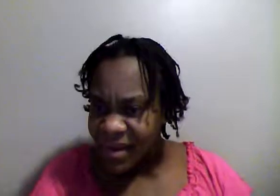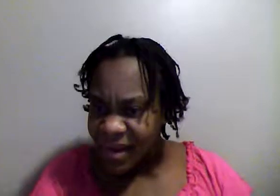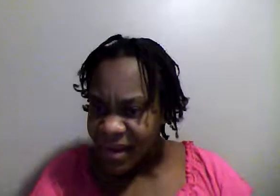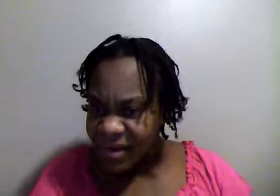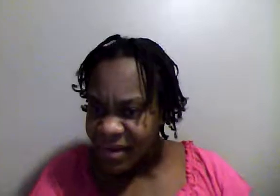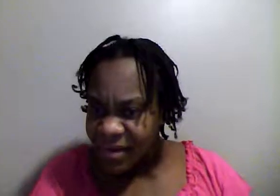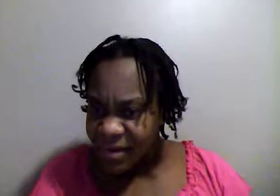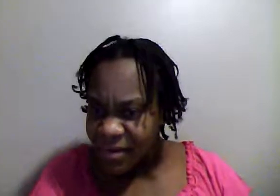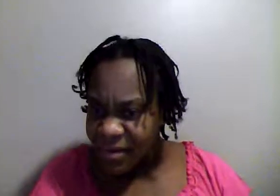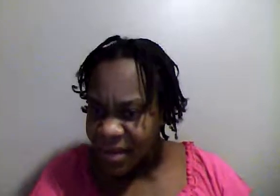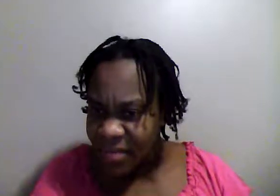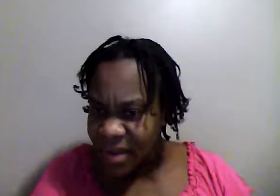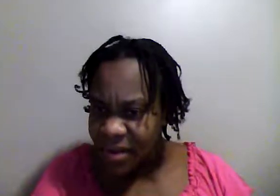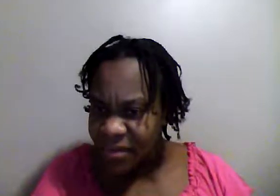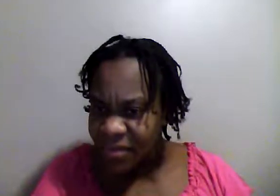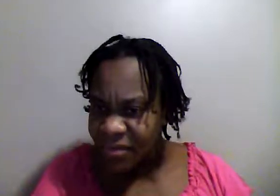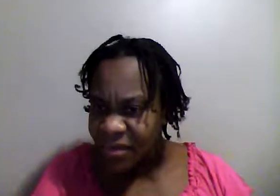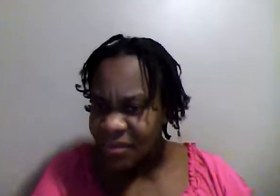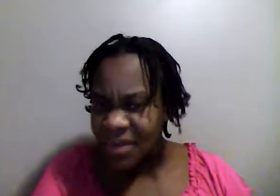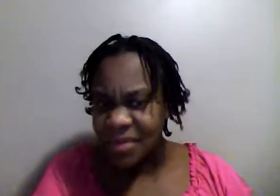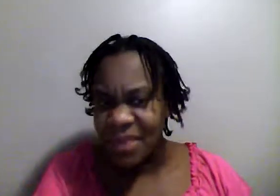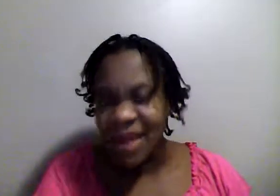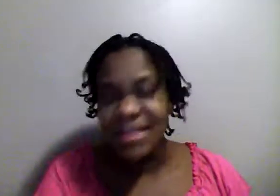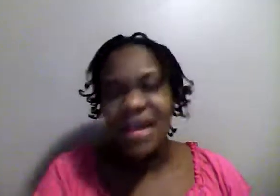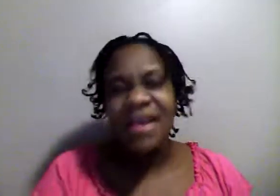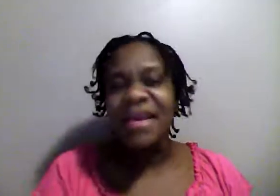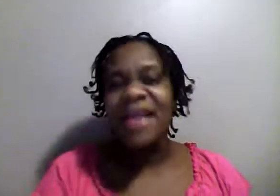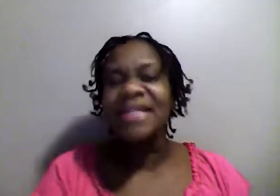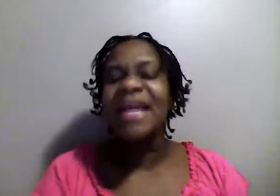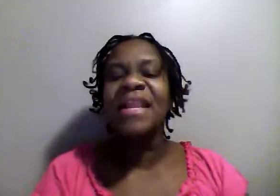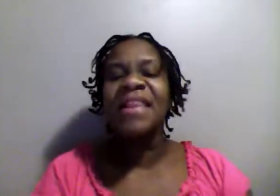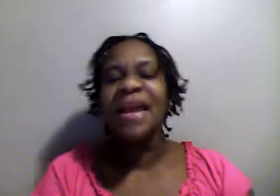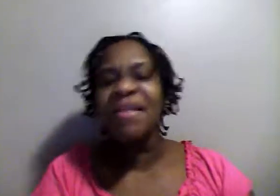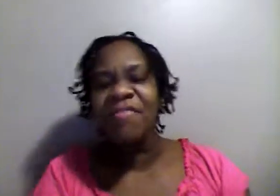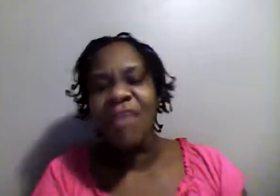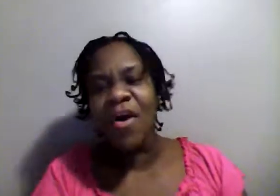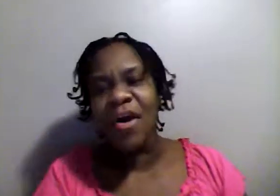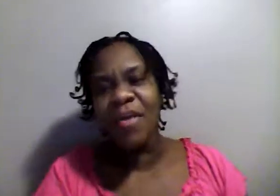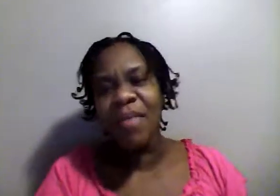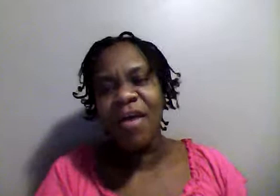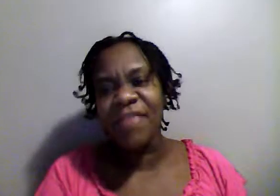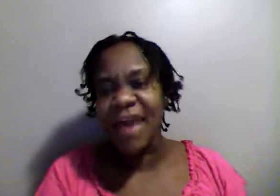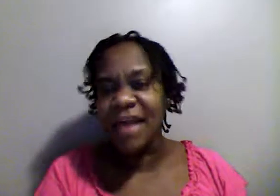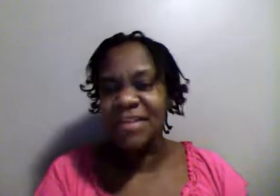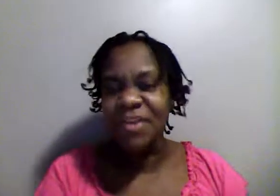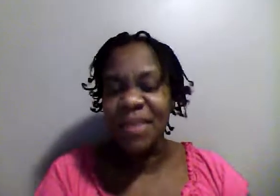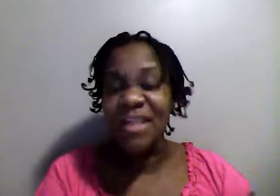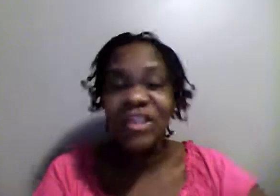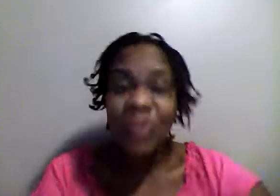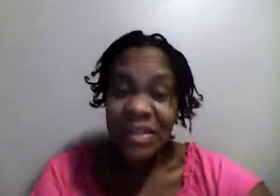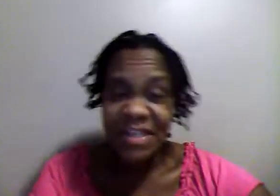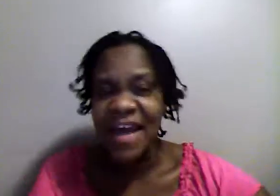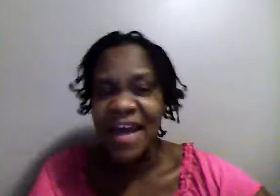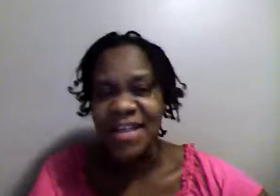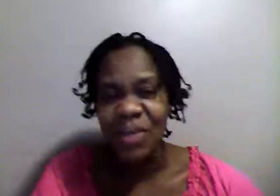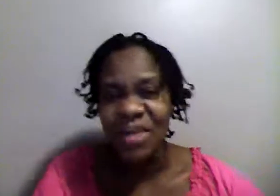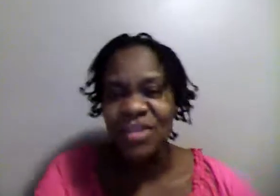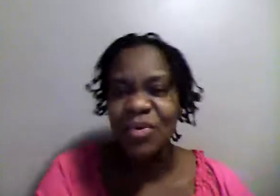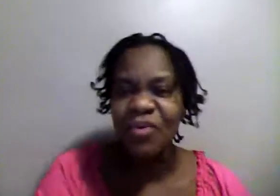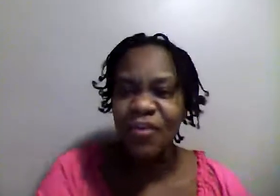I didn't know that milk is good for a tomato plant. Yes, any form of calcium, any source of calcium is good